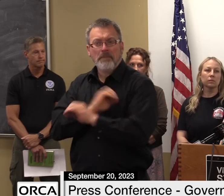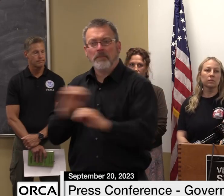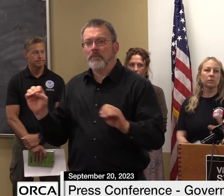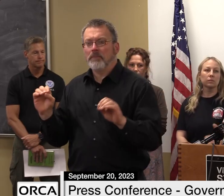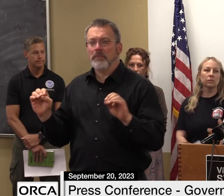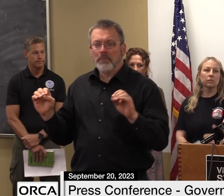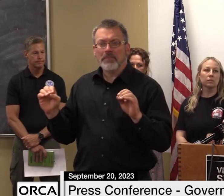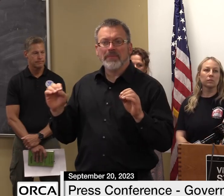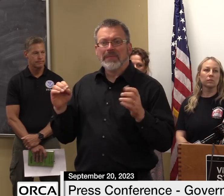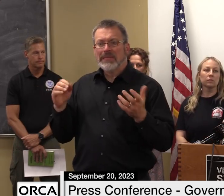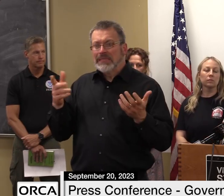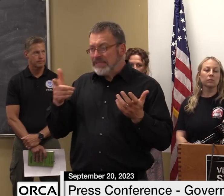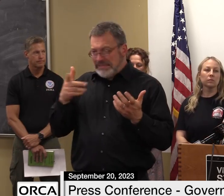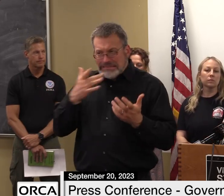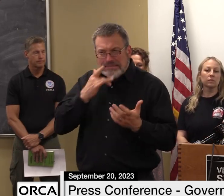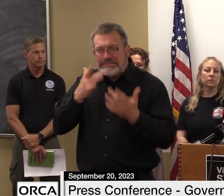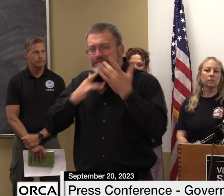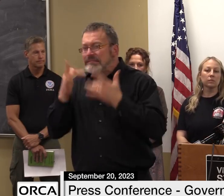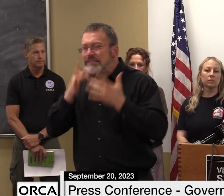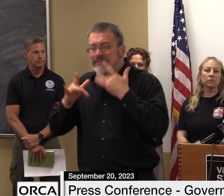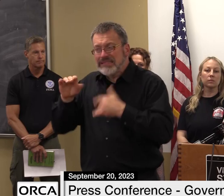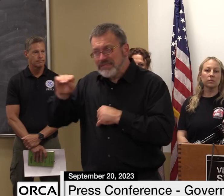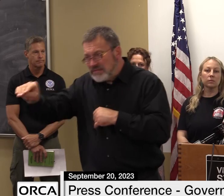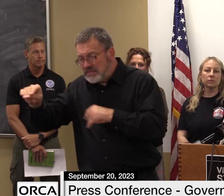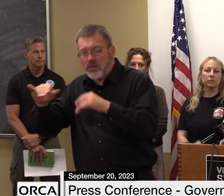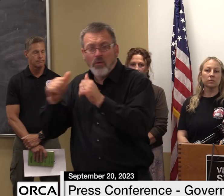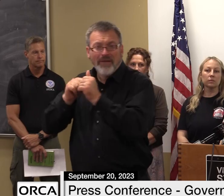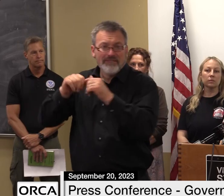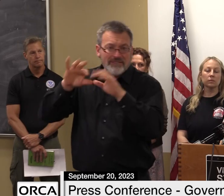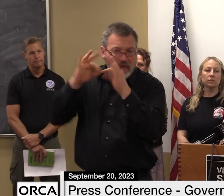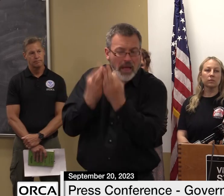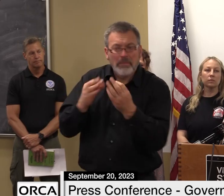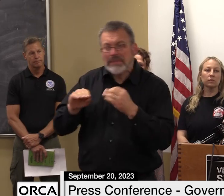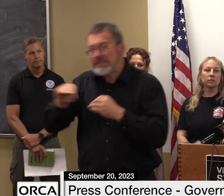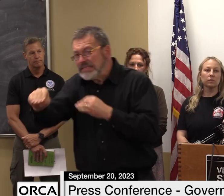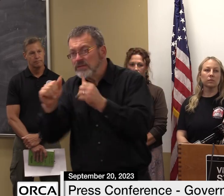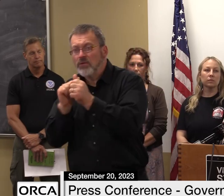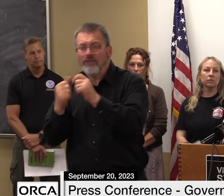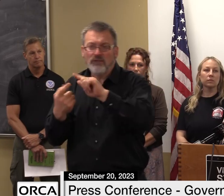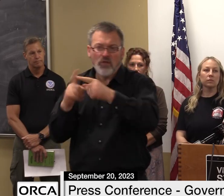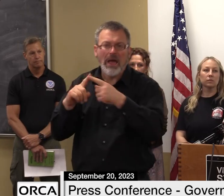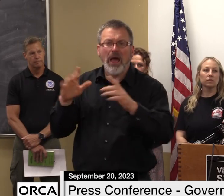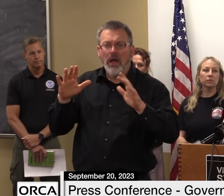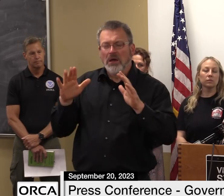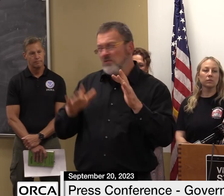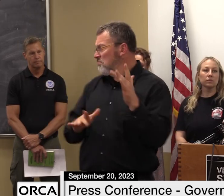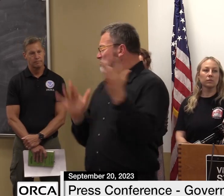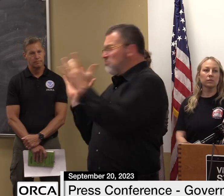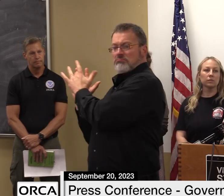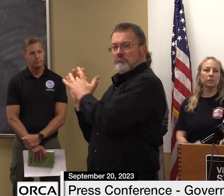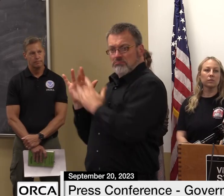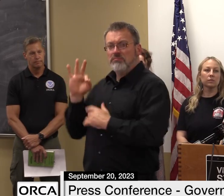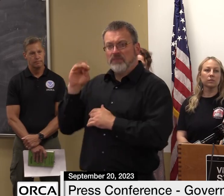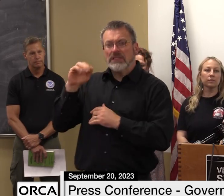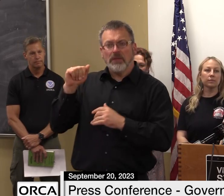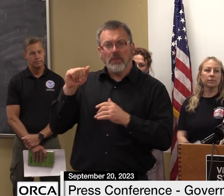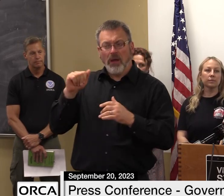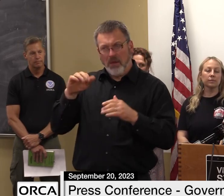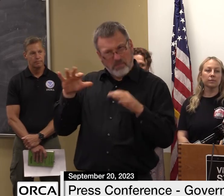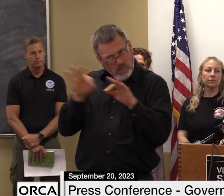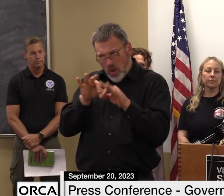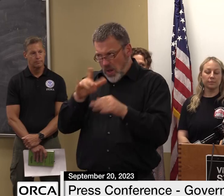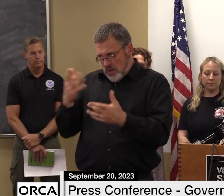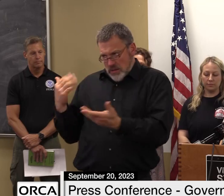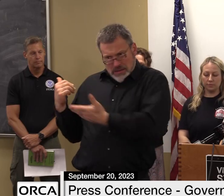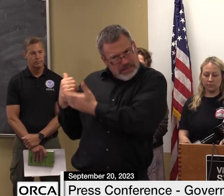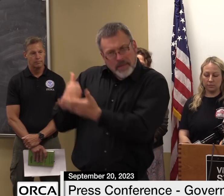your situation is uncertain going into the winter, we want to make sure that FEMA knows that you may need help, and that the only